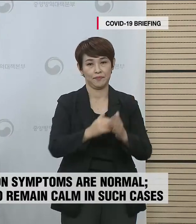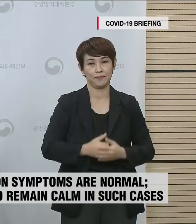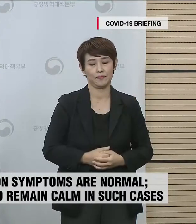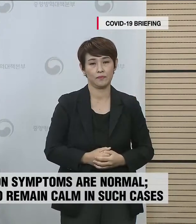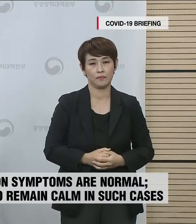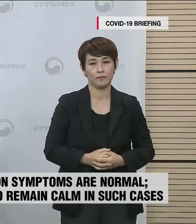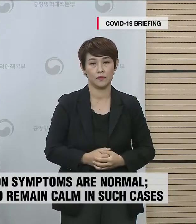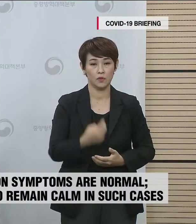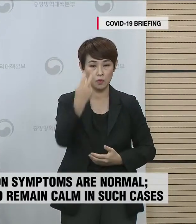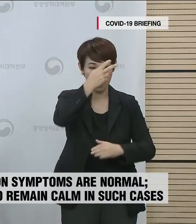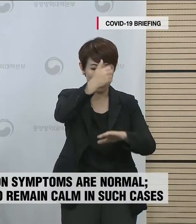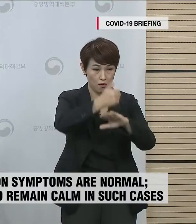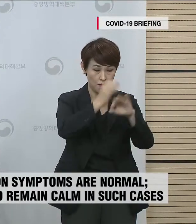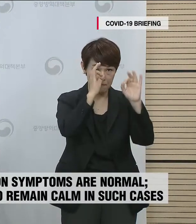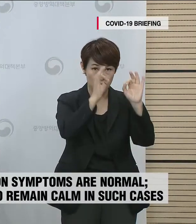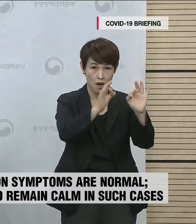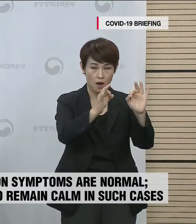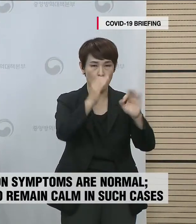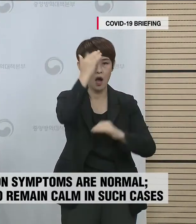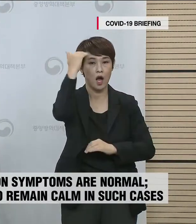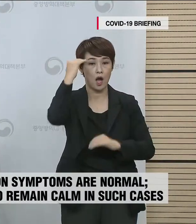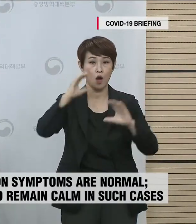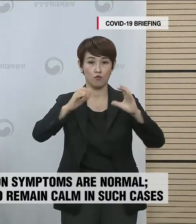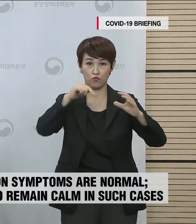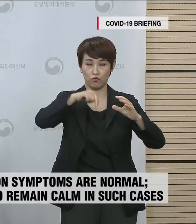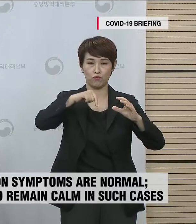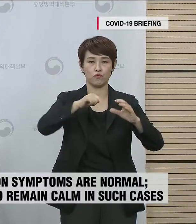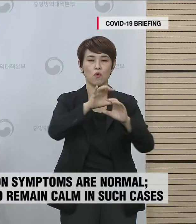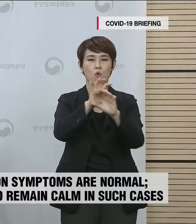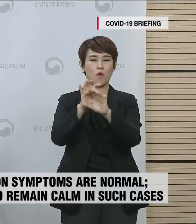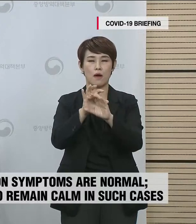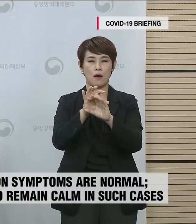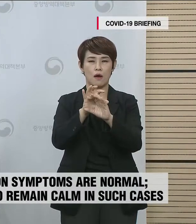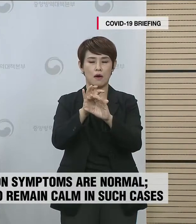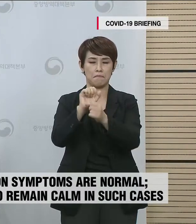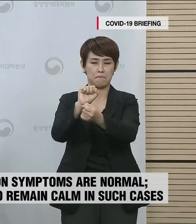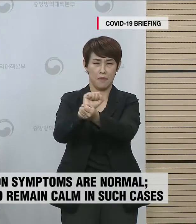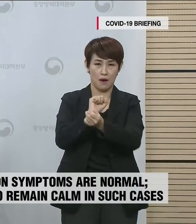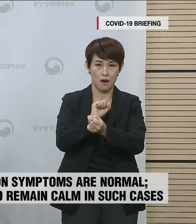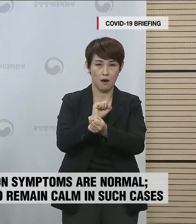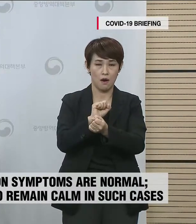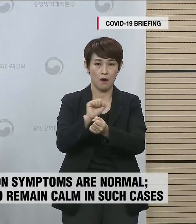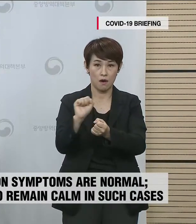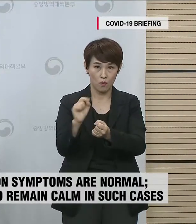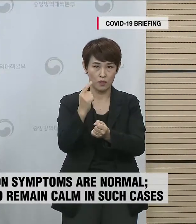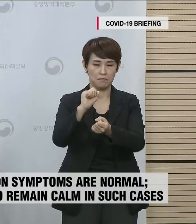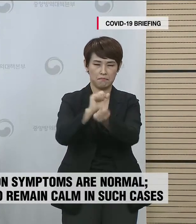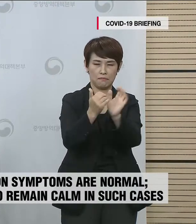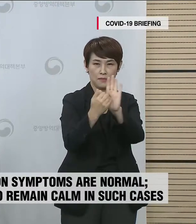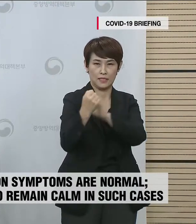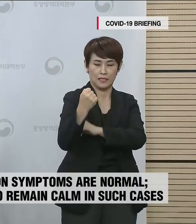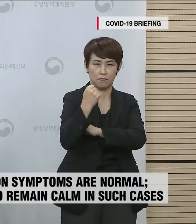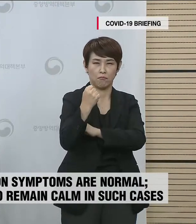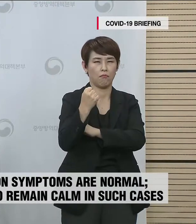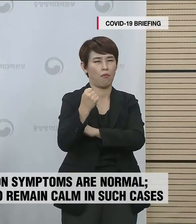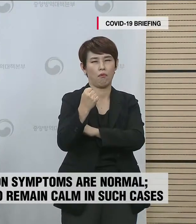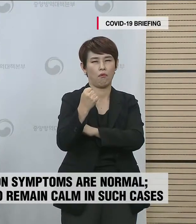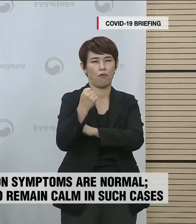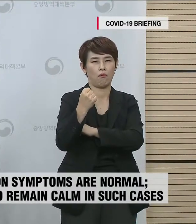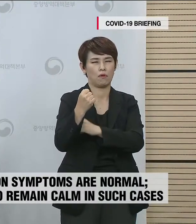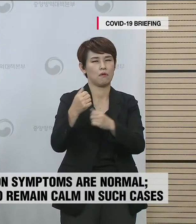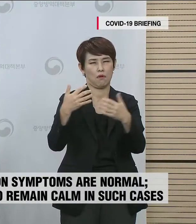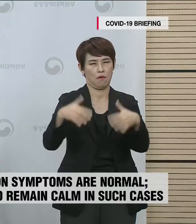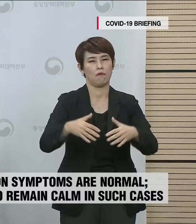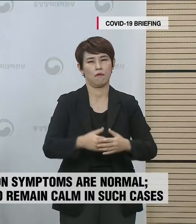people were tested to have positive for the antibody for COVID-19. And this shows